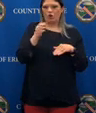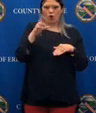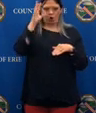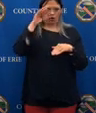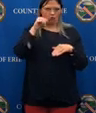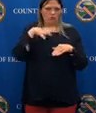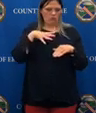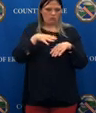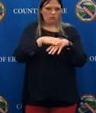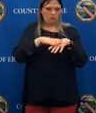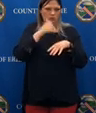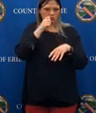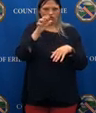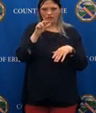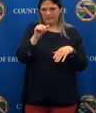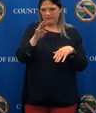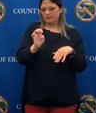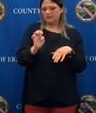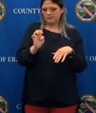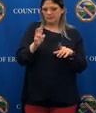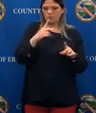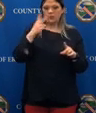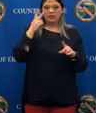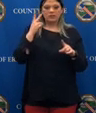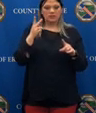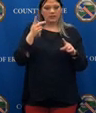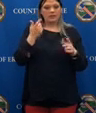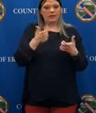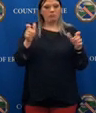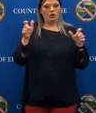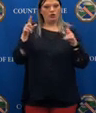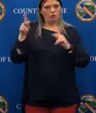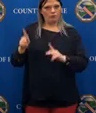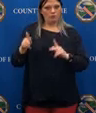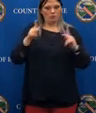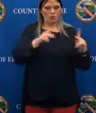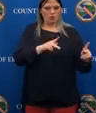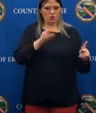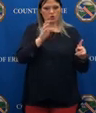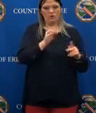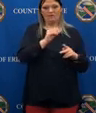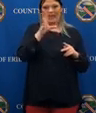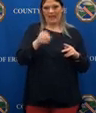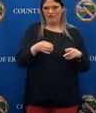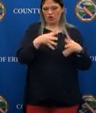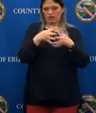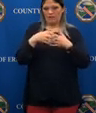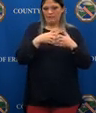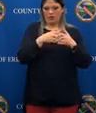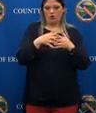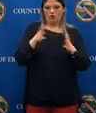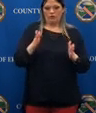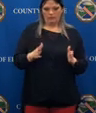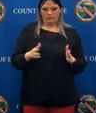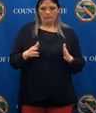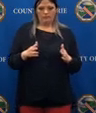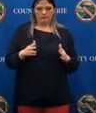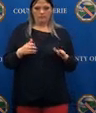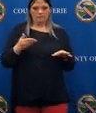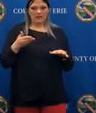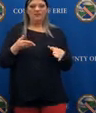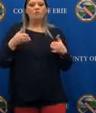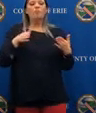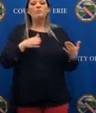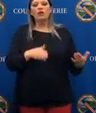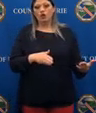race. We do see a greater proportion of African Americans that have perished